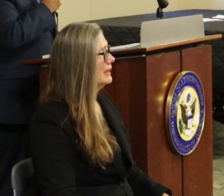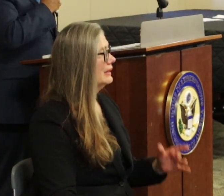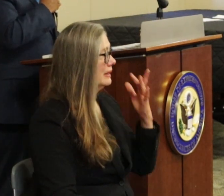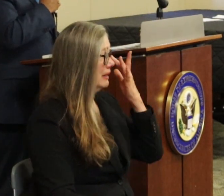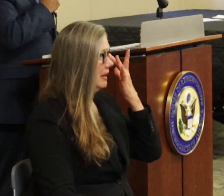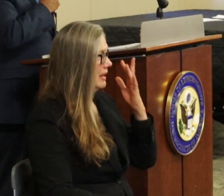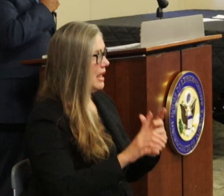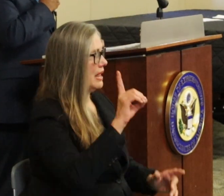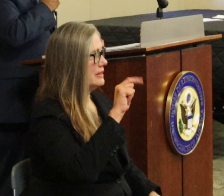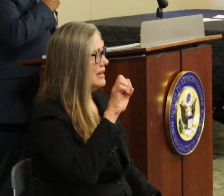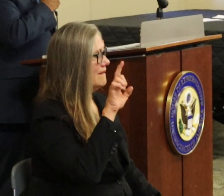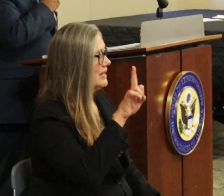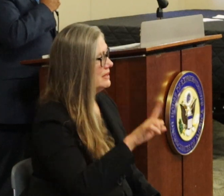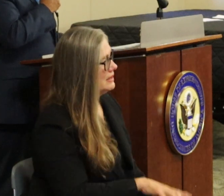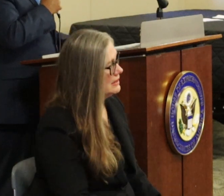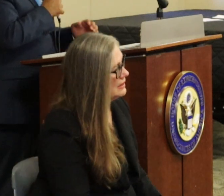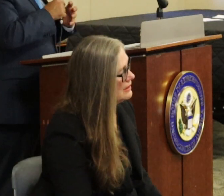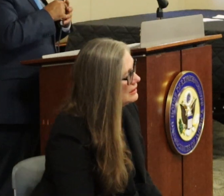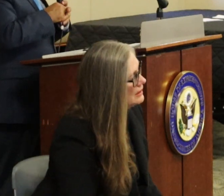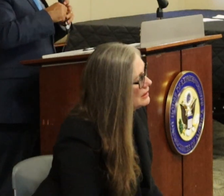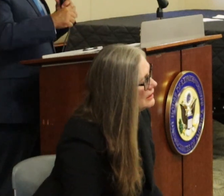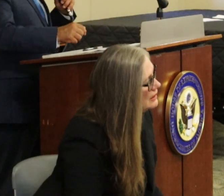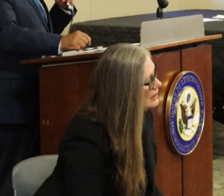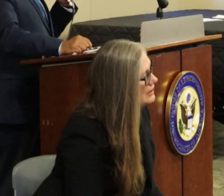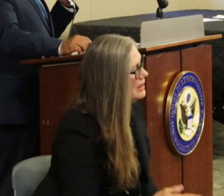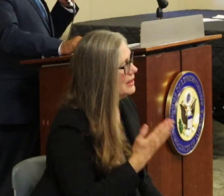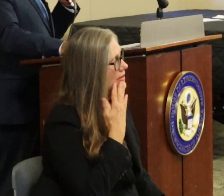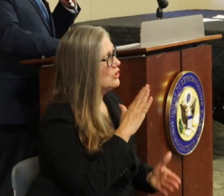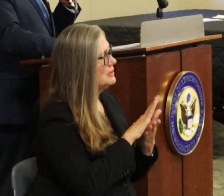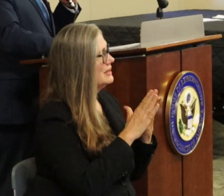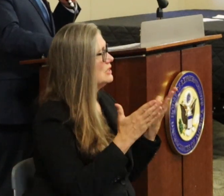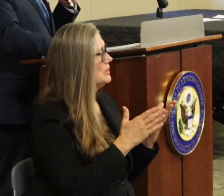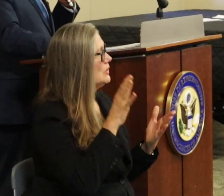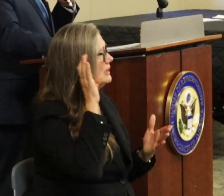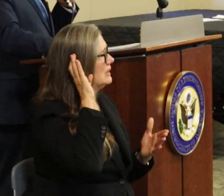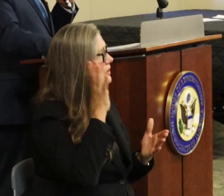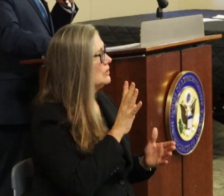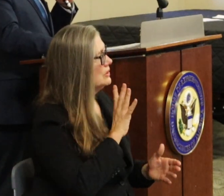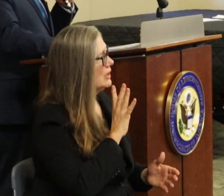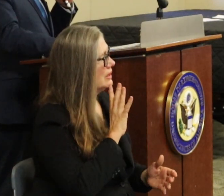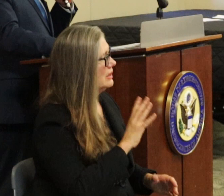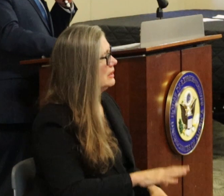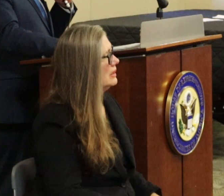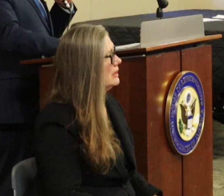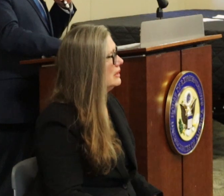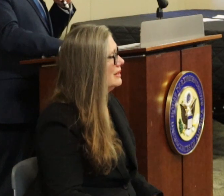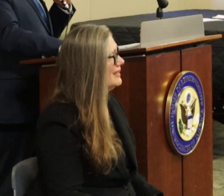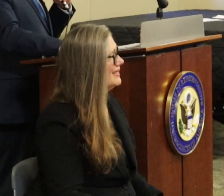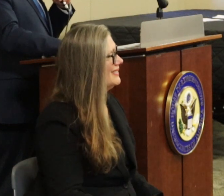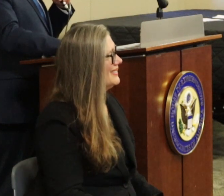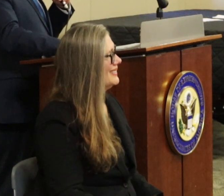here's David. Thank you, Representative. It's really nice to be here and hear you speak. Let me just kind of piggyback on